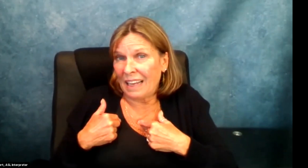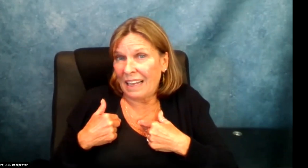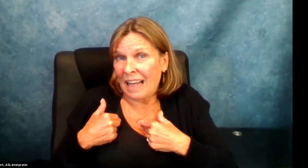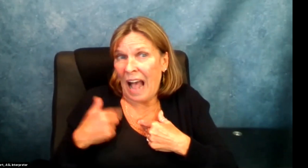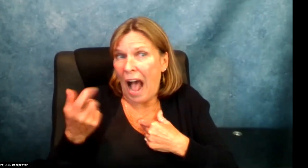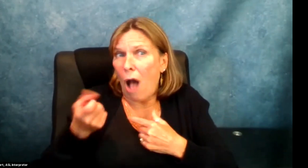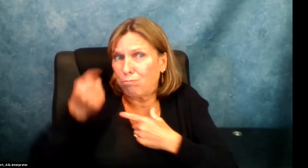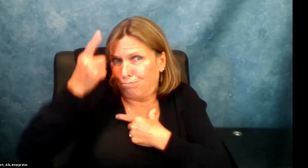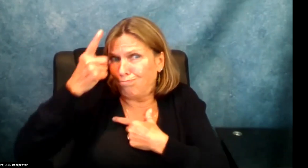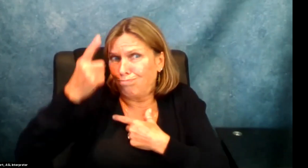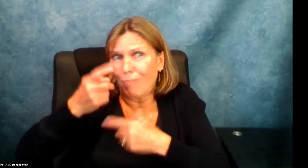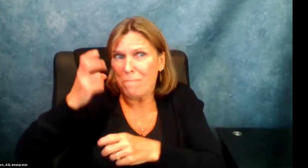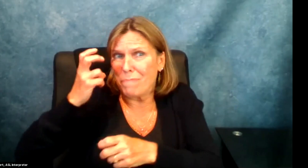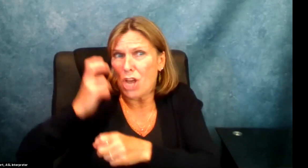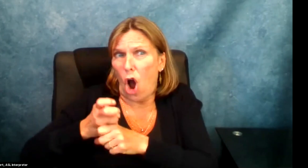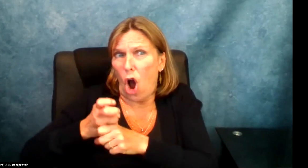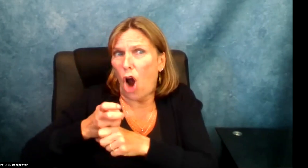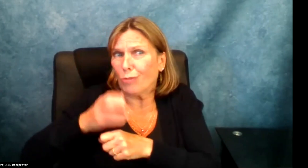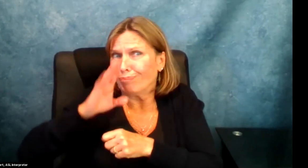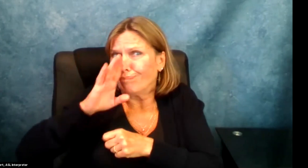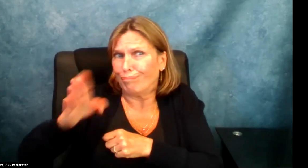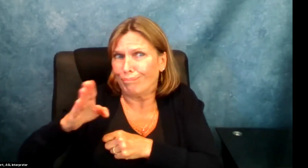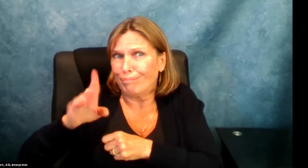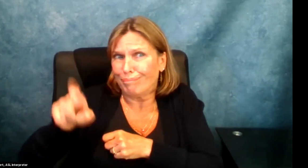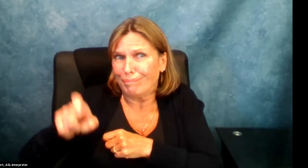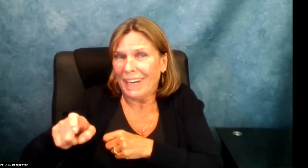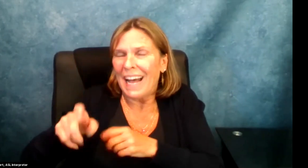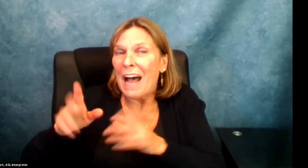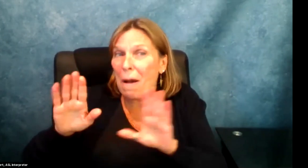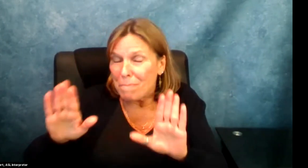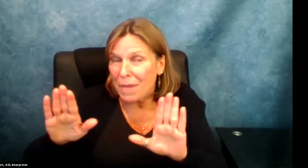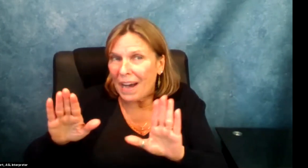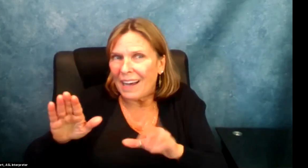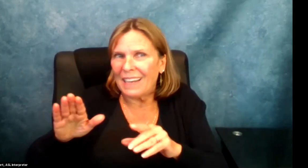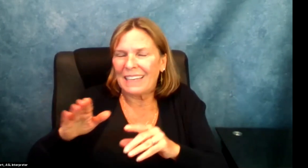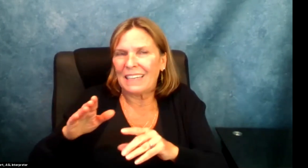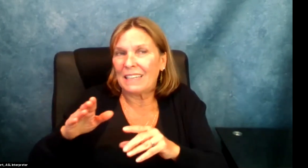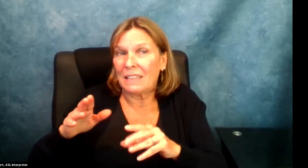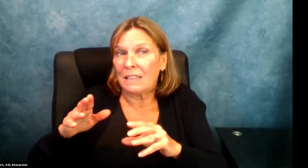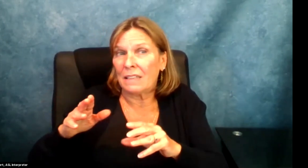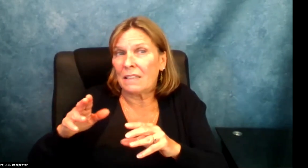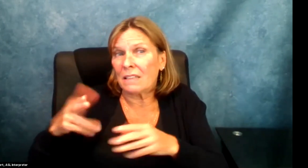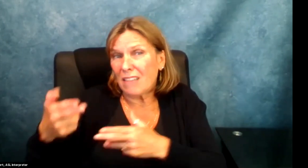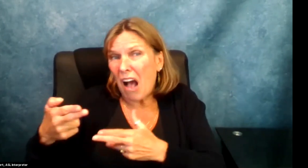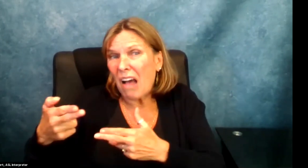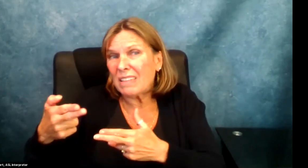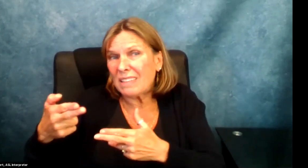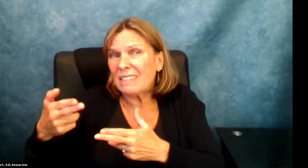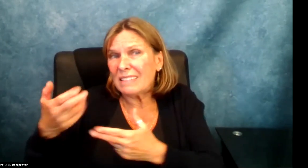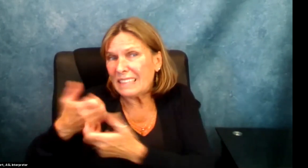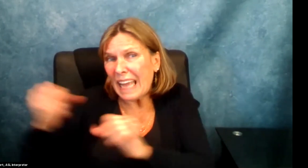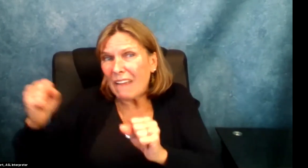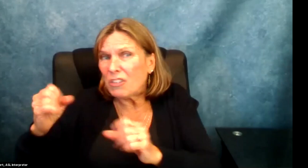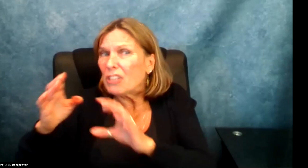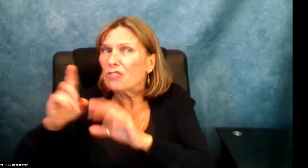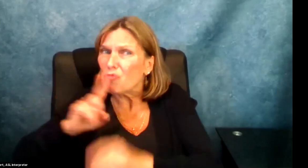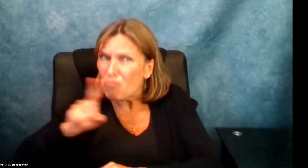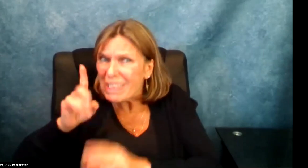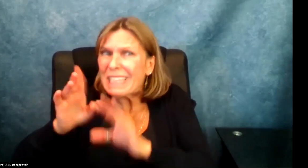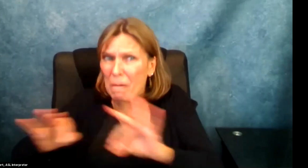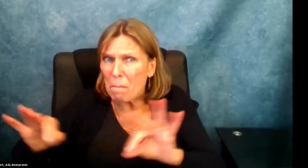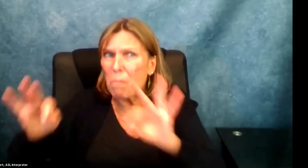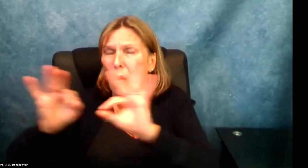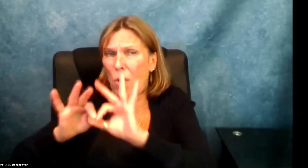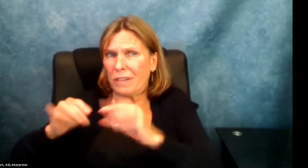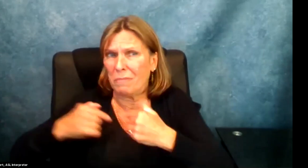I just put it right out there at the beginning and say, but safety around guns is really important to me. And I just want to be able to have that conversation before